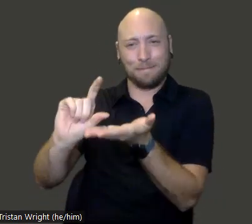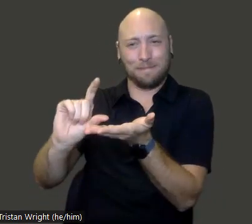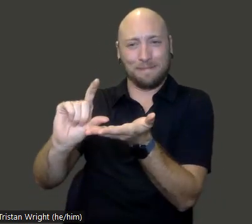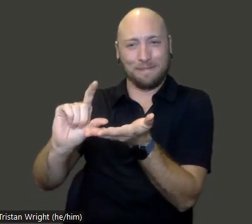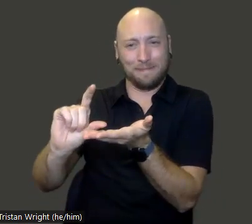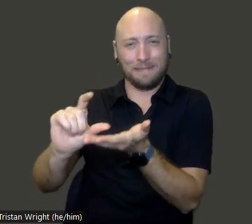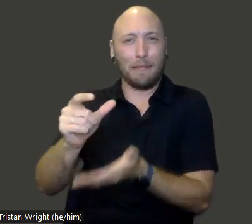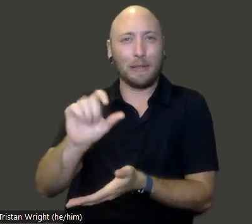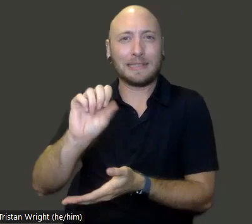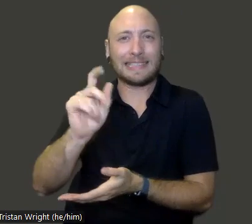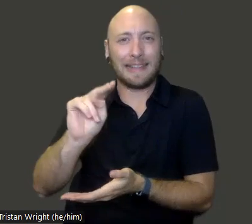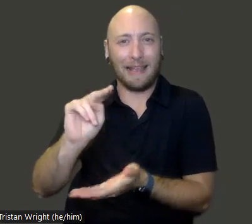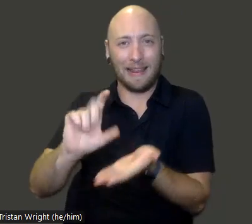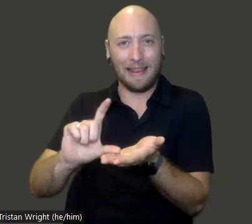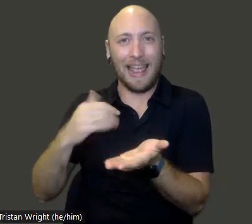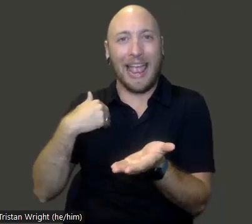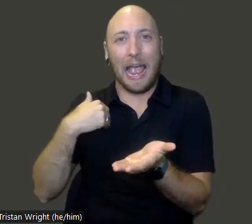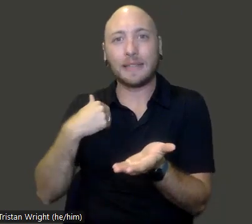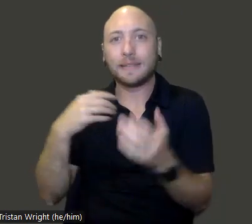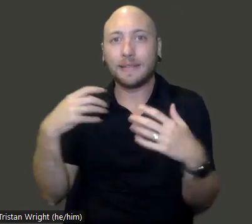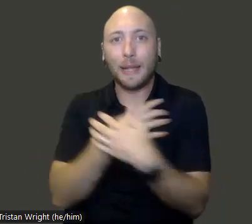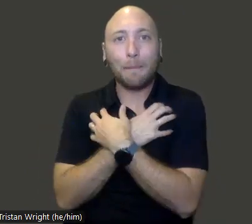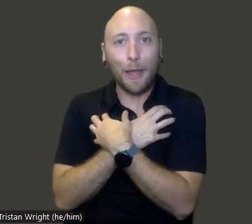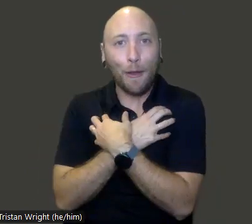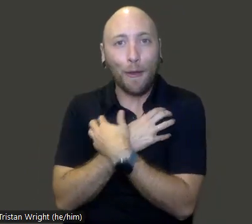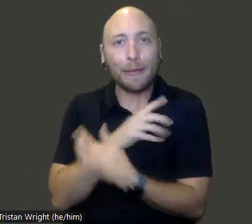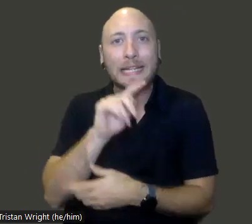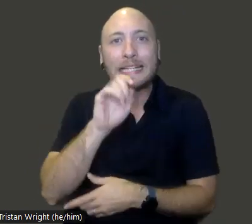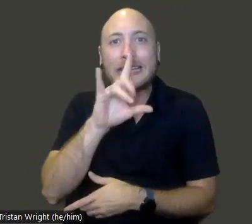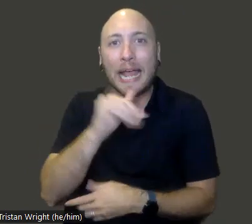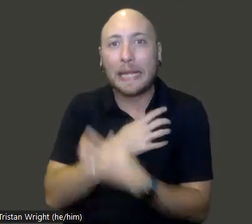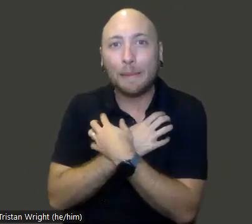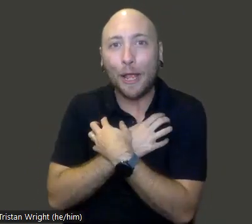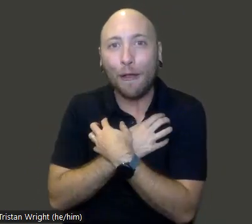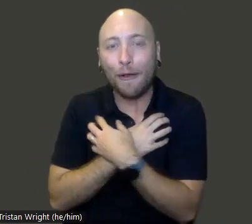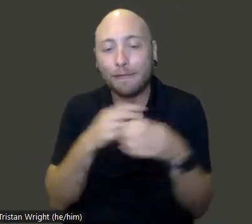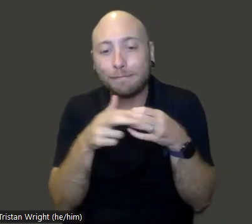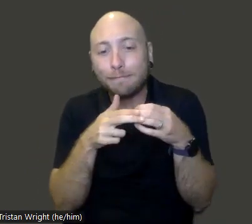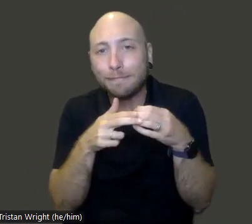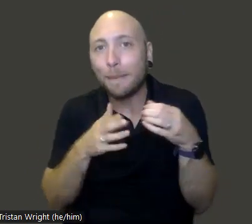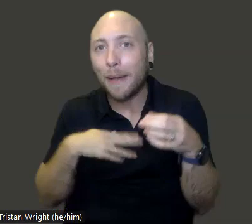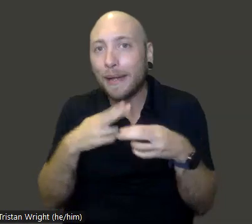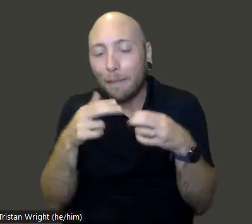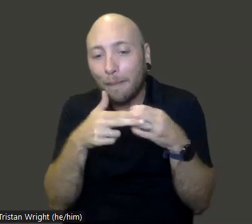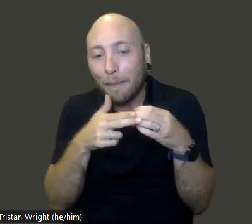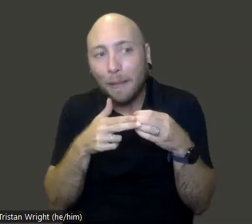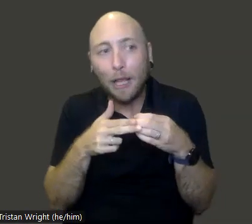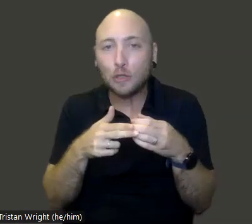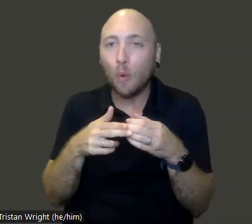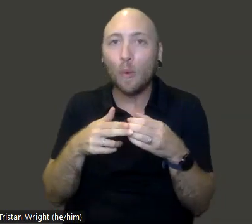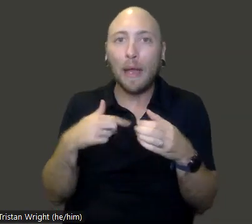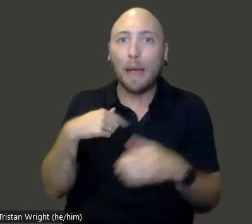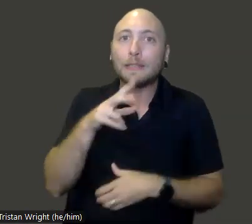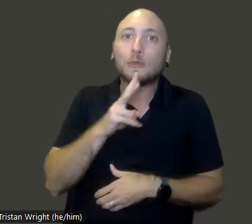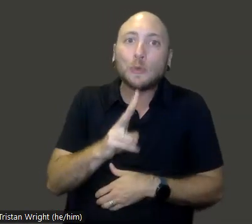mug that has a teddy bear on it of my name. And you know, so they would put some beer in it for me when I was a little kid, and I thought it was the